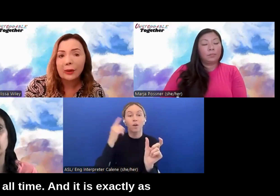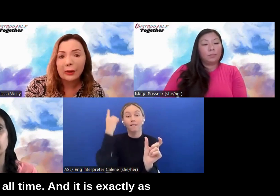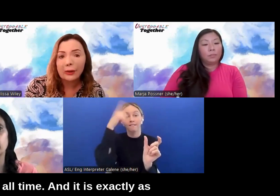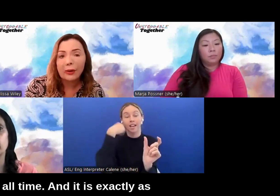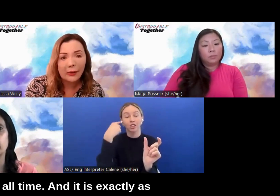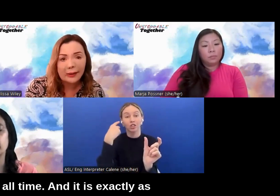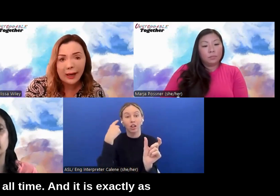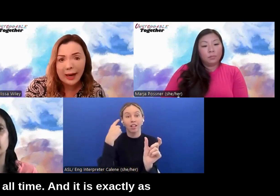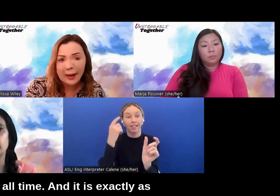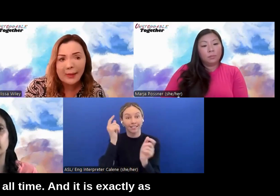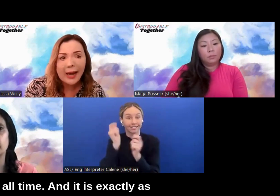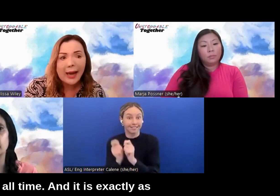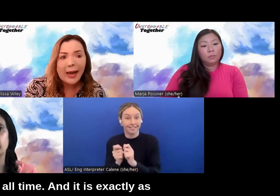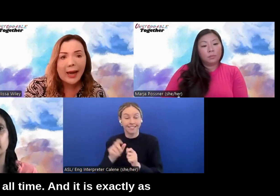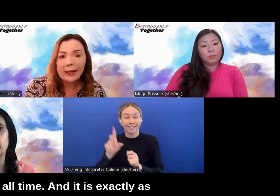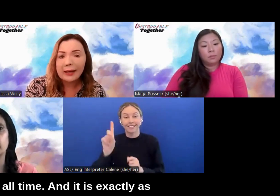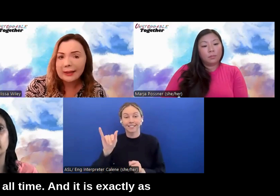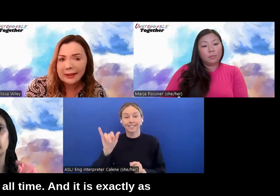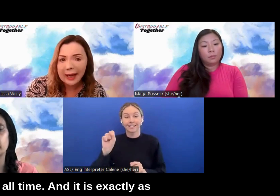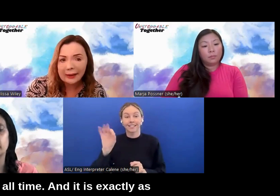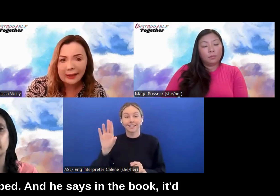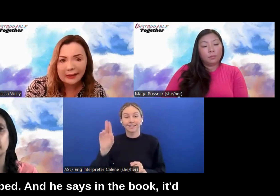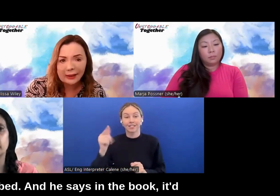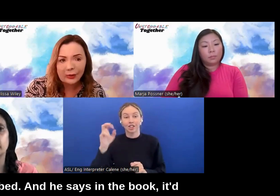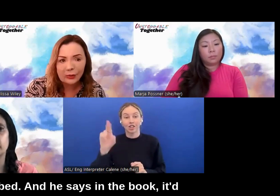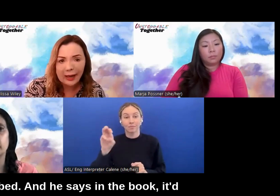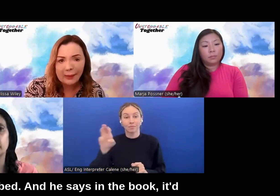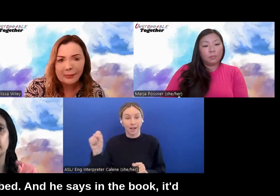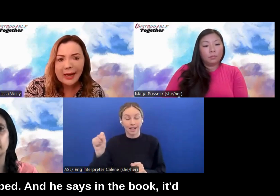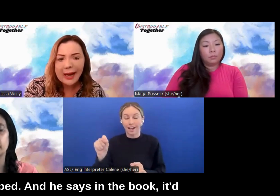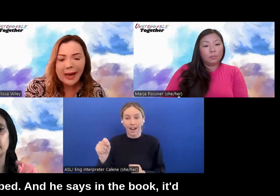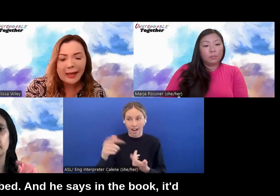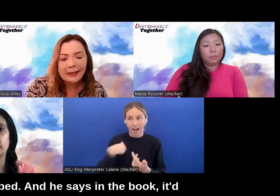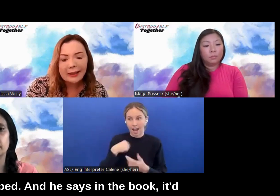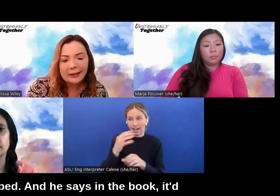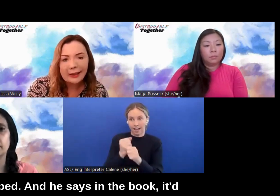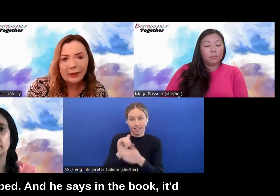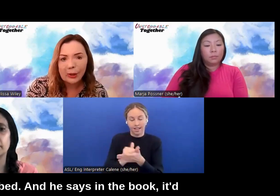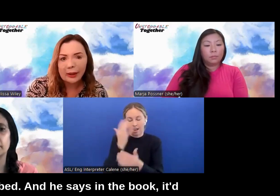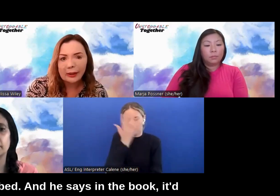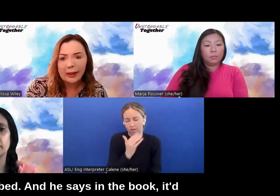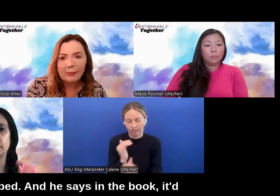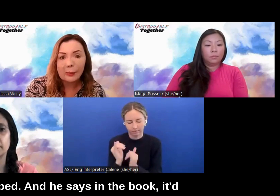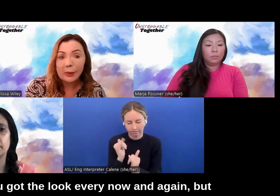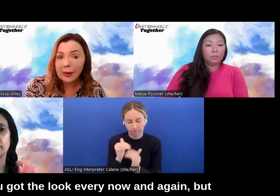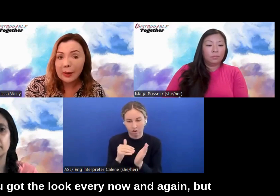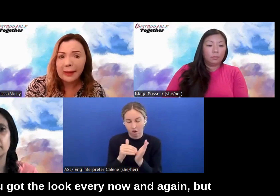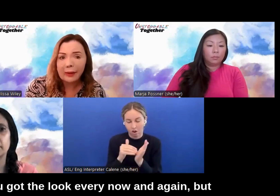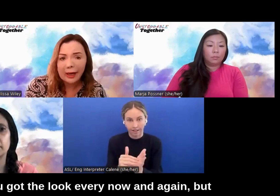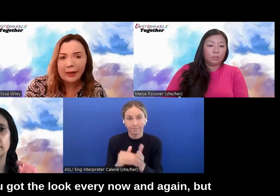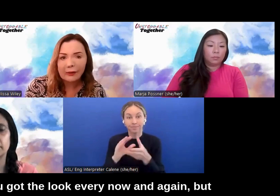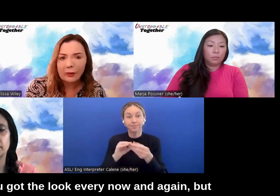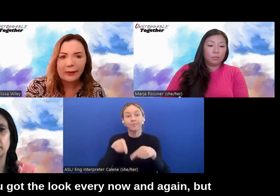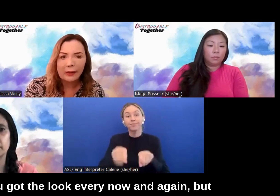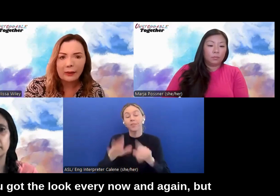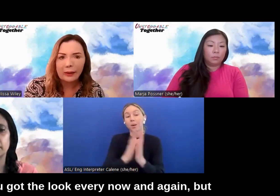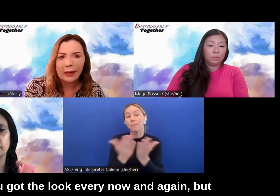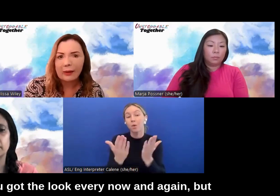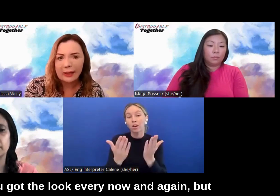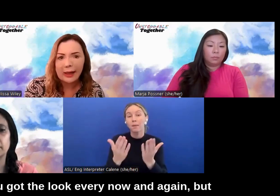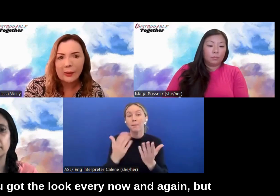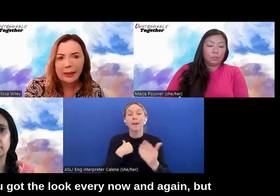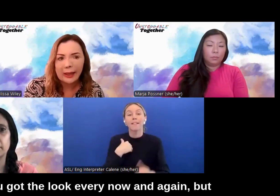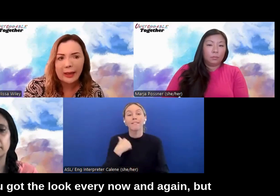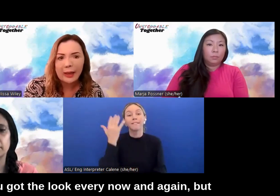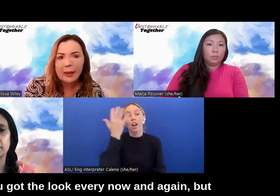that look all the time. And it is exactly as he described. And he says in the book, it'd be one thing, right, if you got the look